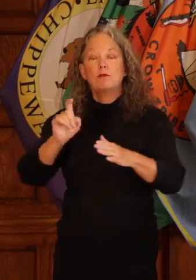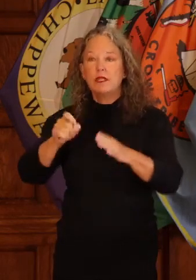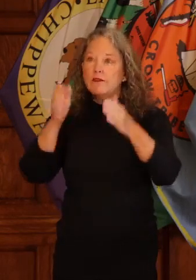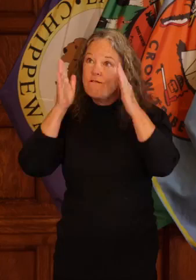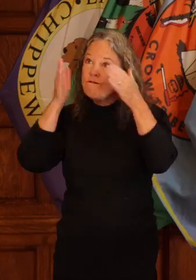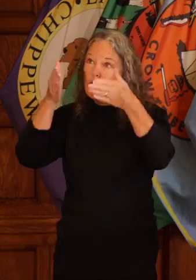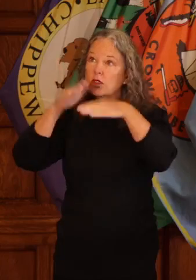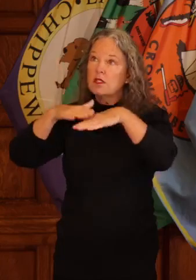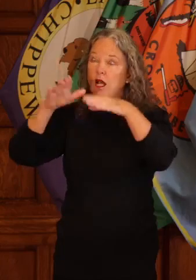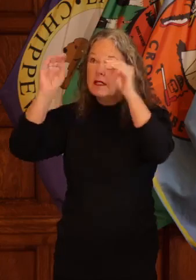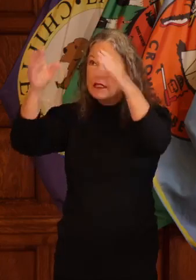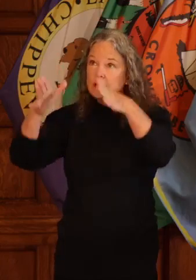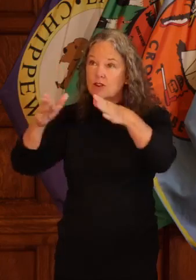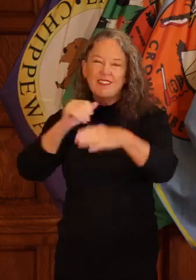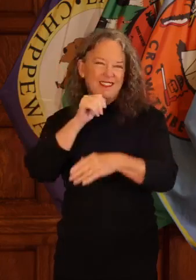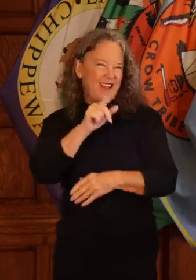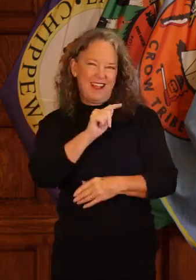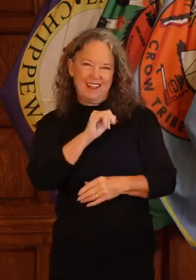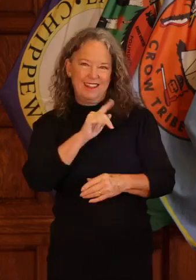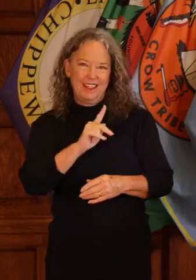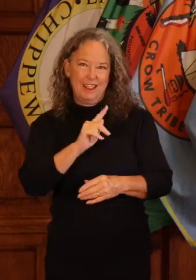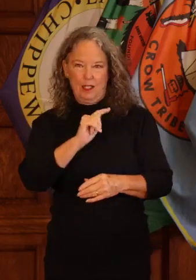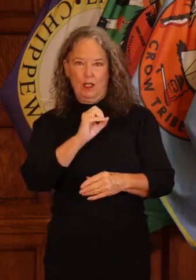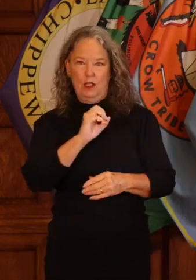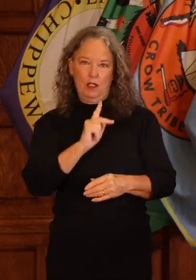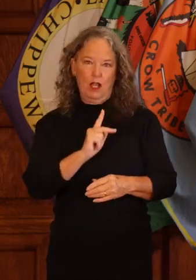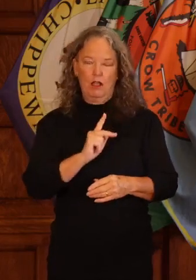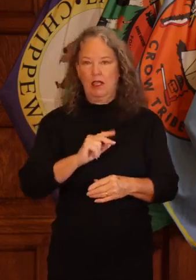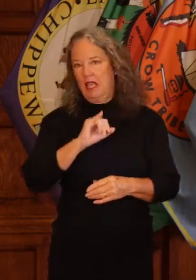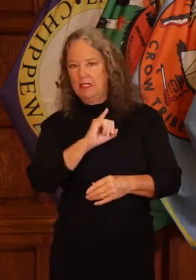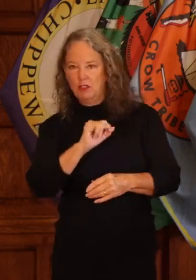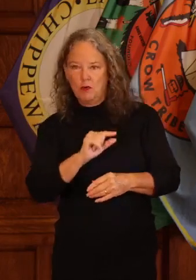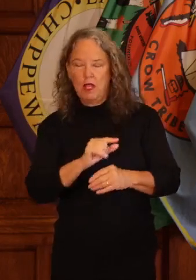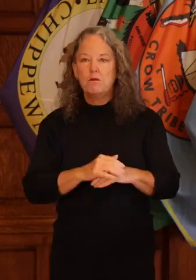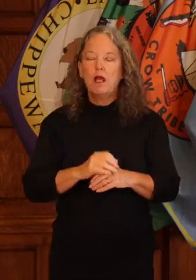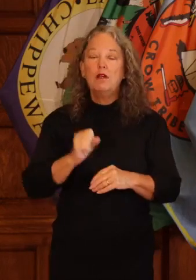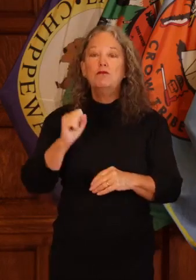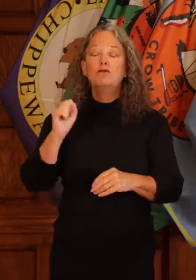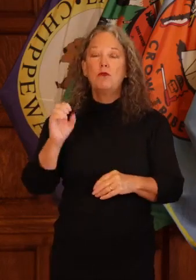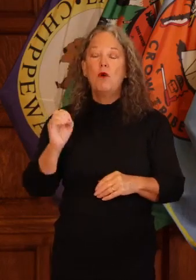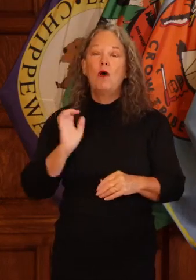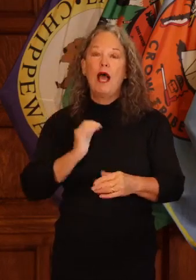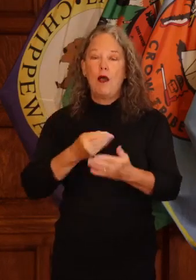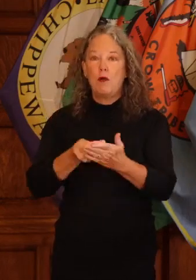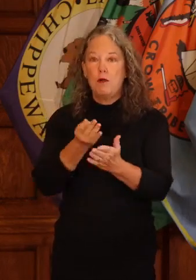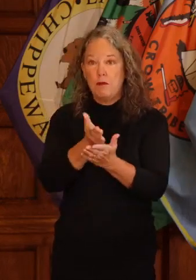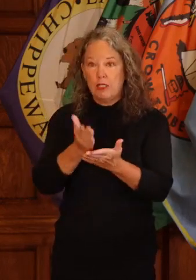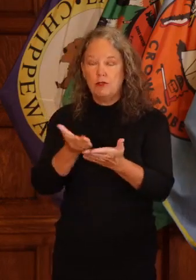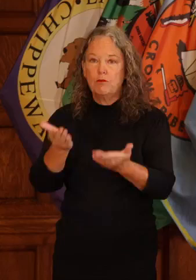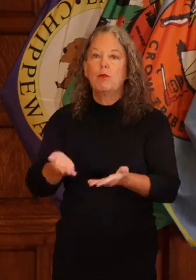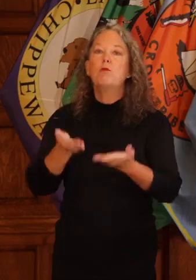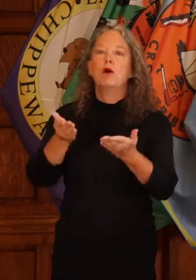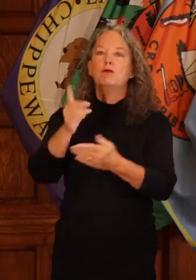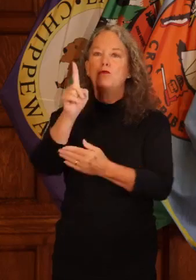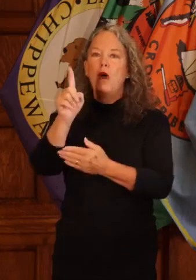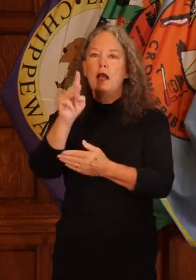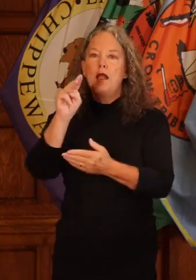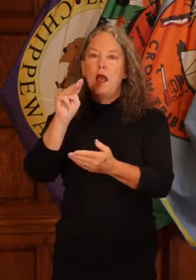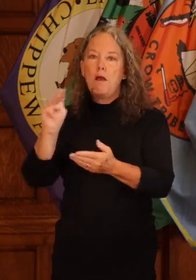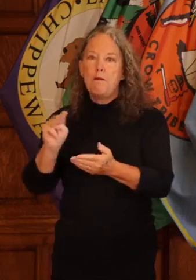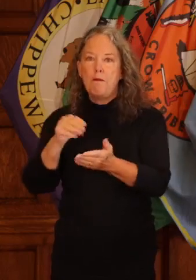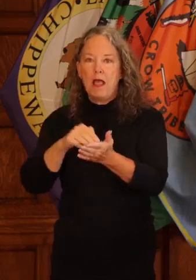teachers and not TikTok or Instagram. To that end, our budget proposed $1 million